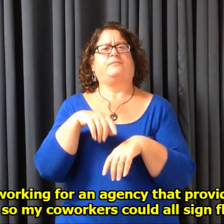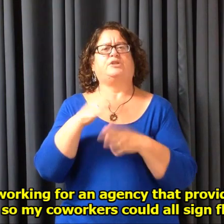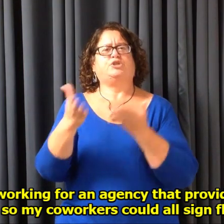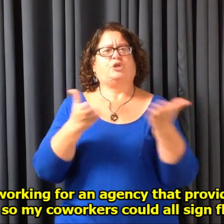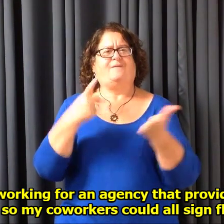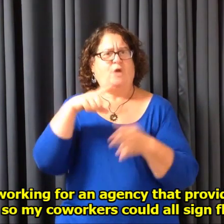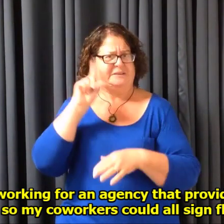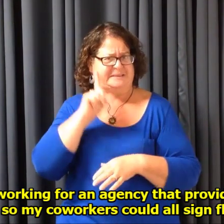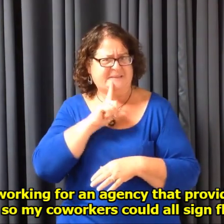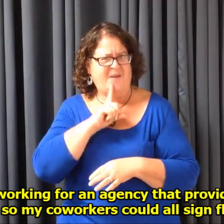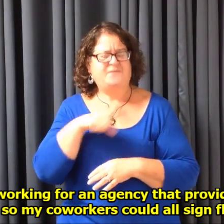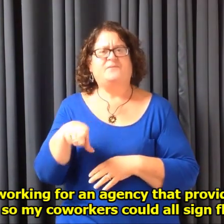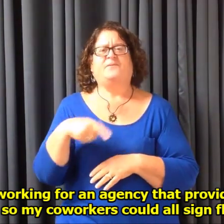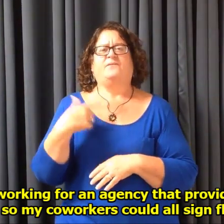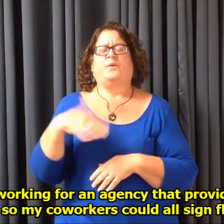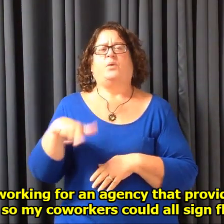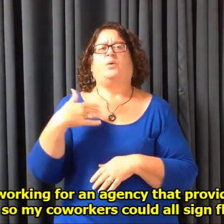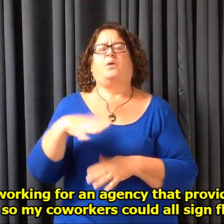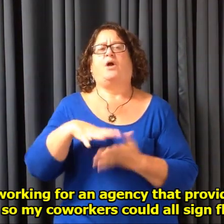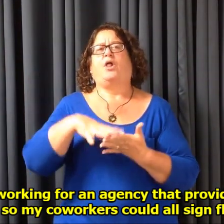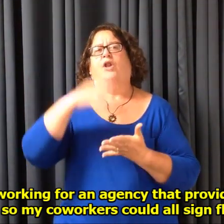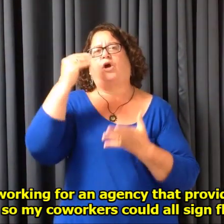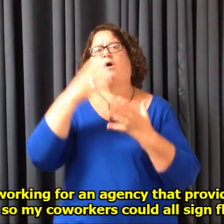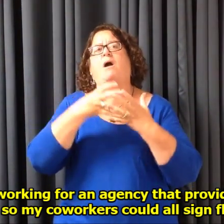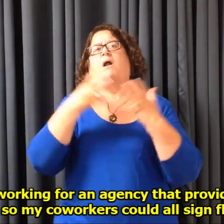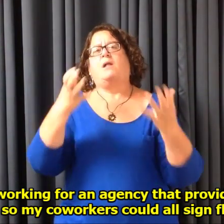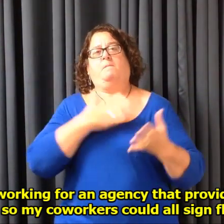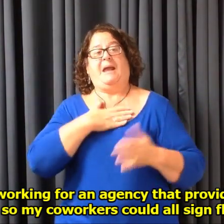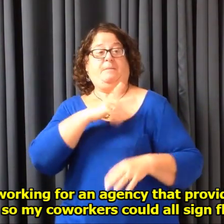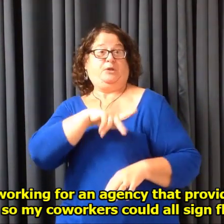that provided services for the deaf, so my coworkers could all sign